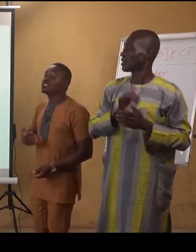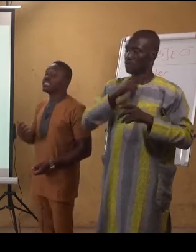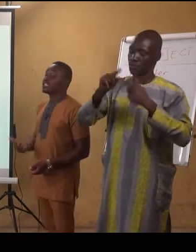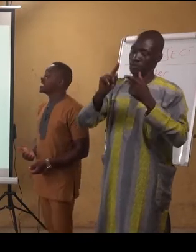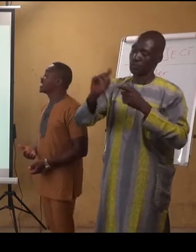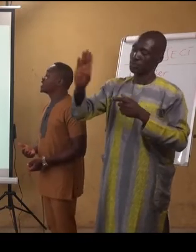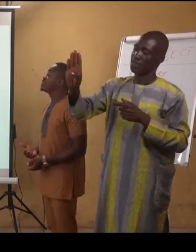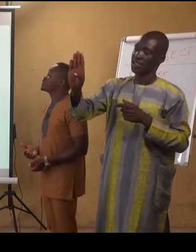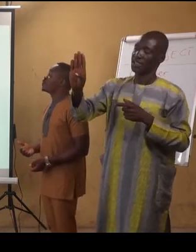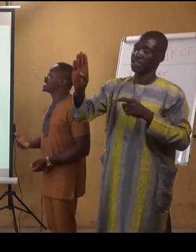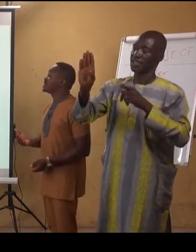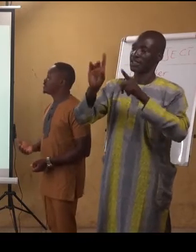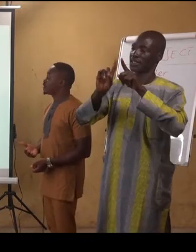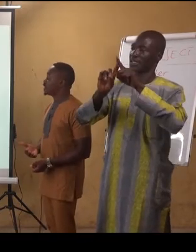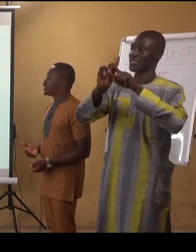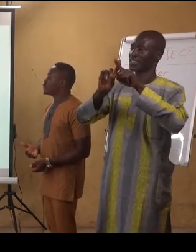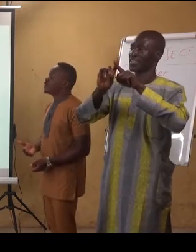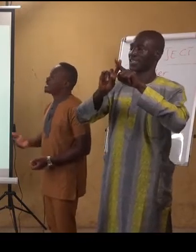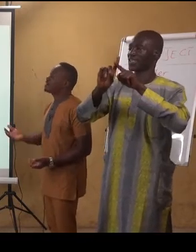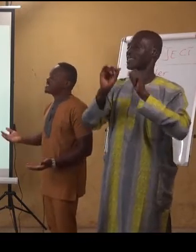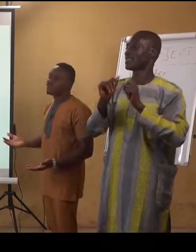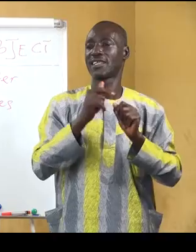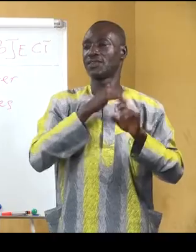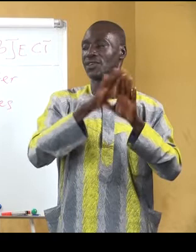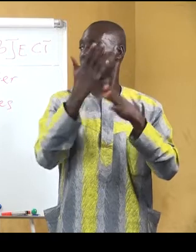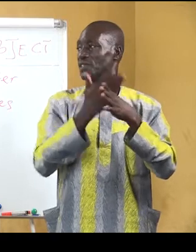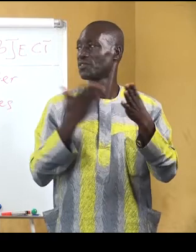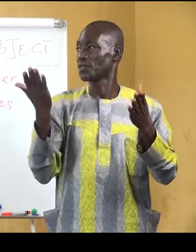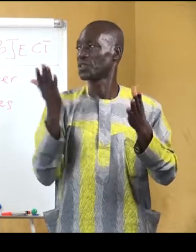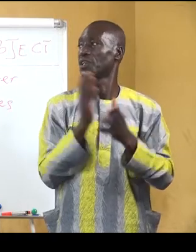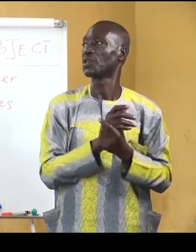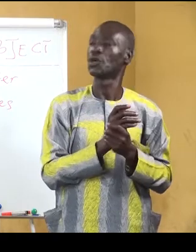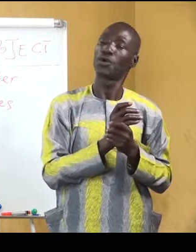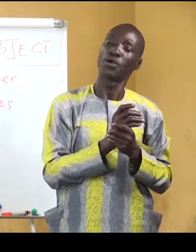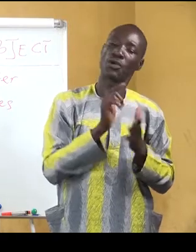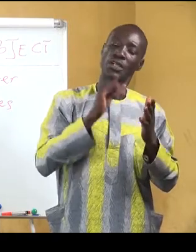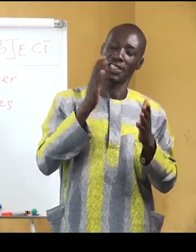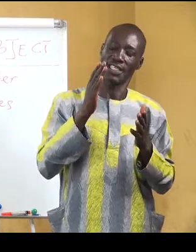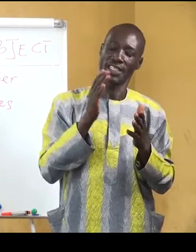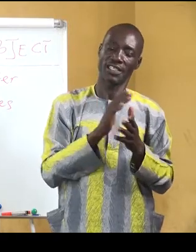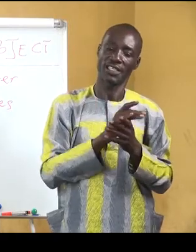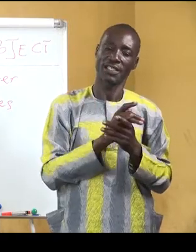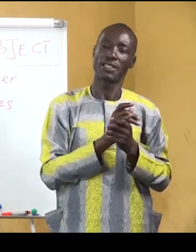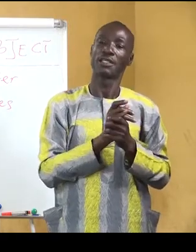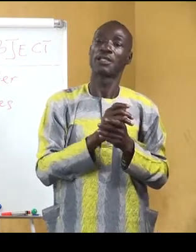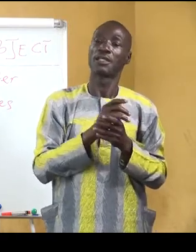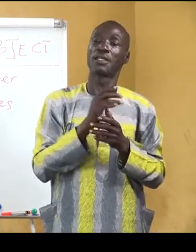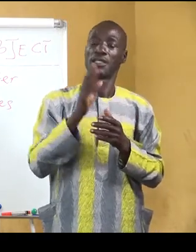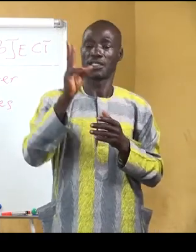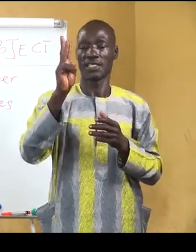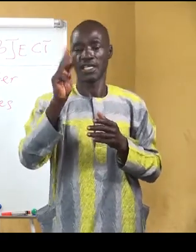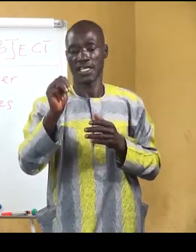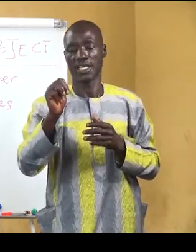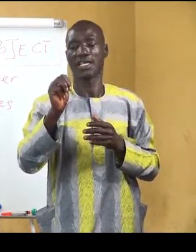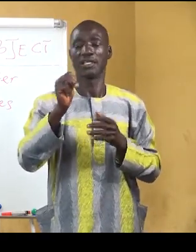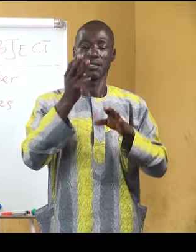go to d, which is what? Division. We don't have a division in the equation. What is next? We have what? The m, which is